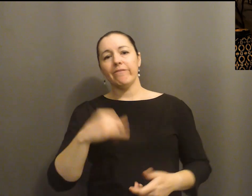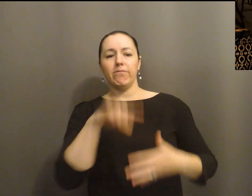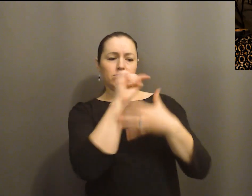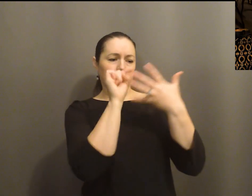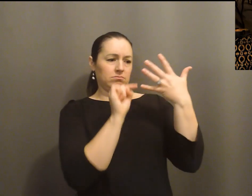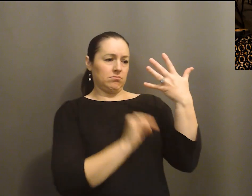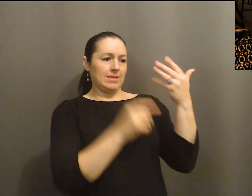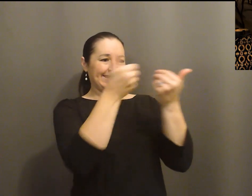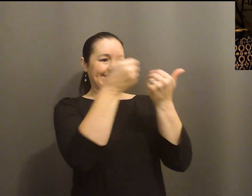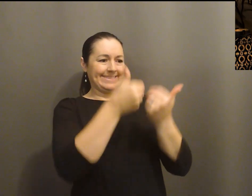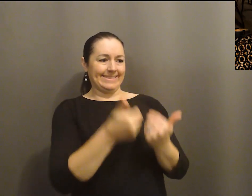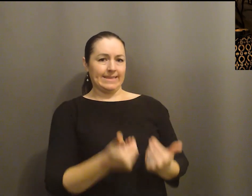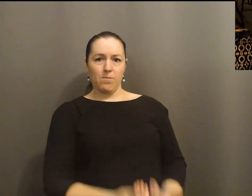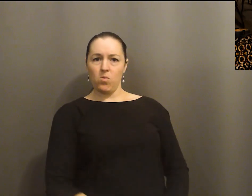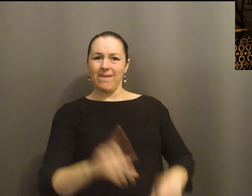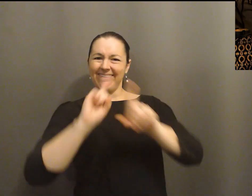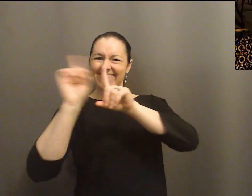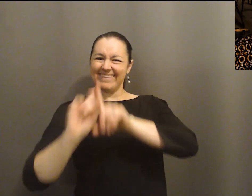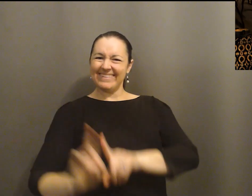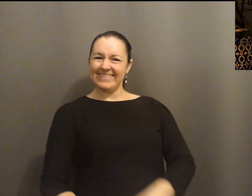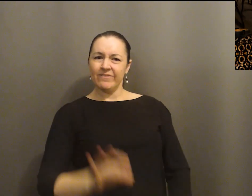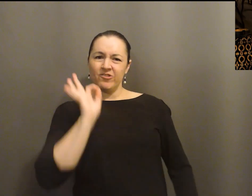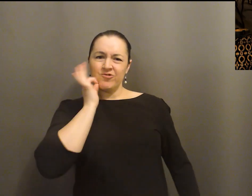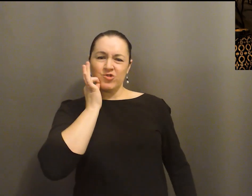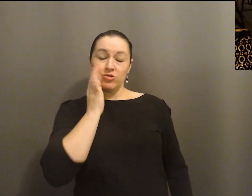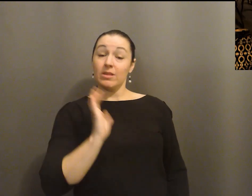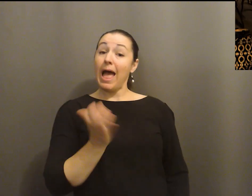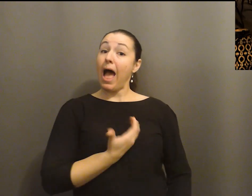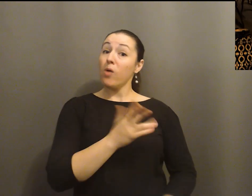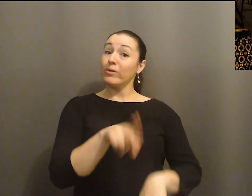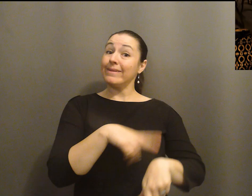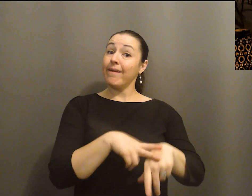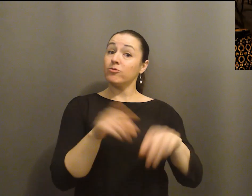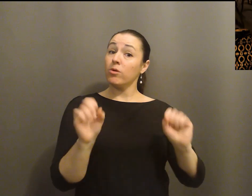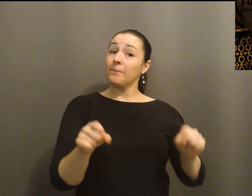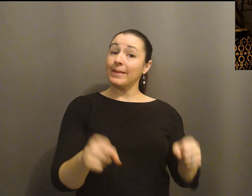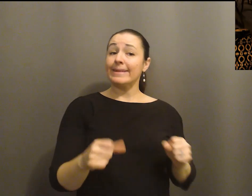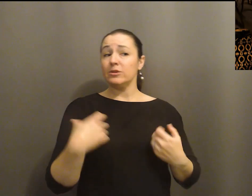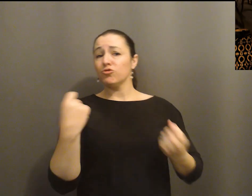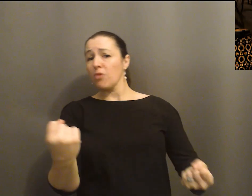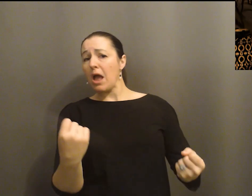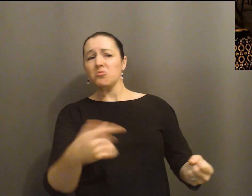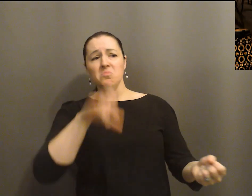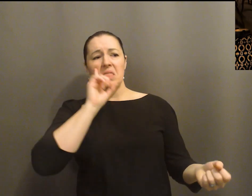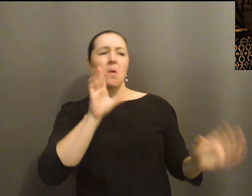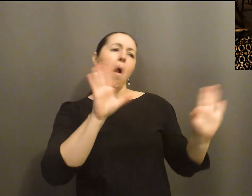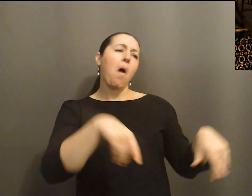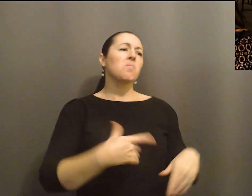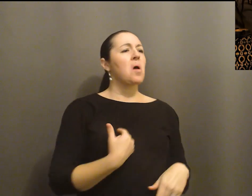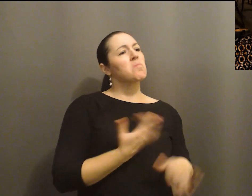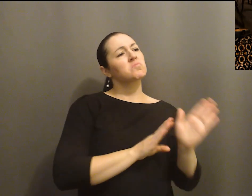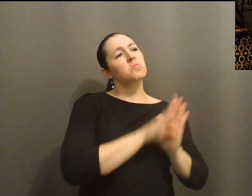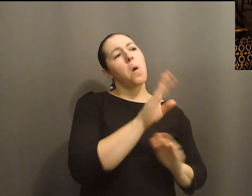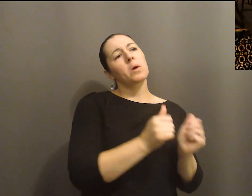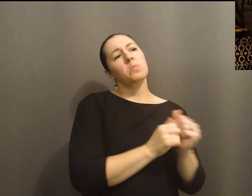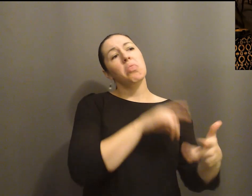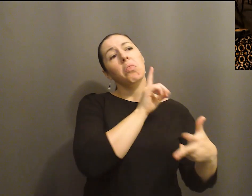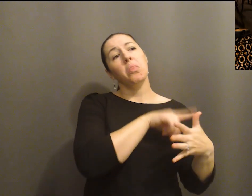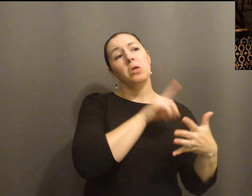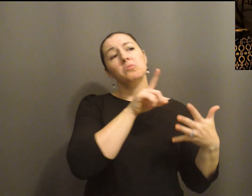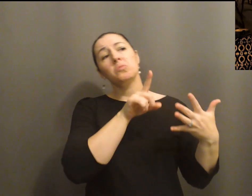separate fruits Of the Spirit Multiple fruits In our natural abilities In our natural strength We can go Well I'm growing In that I'm growing In that